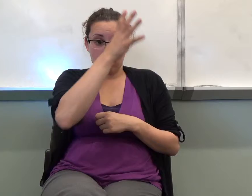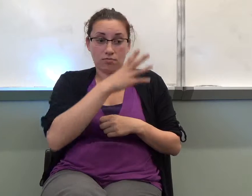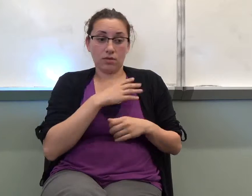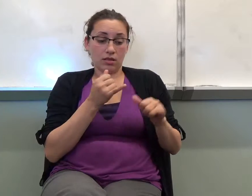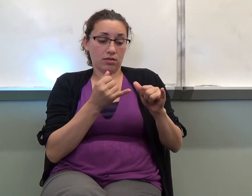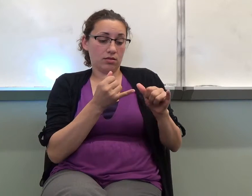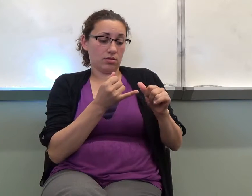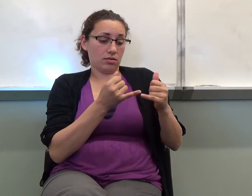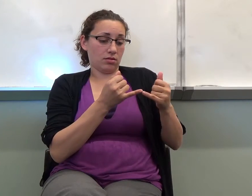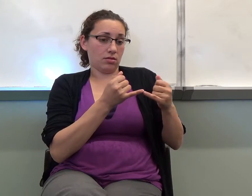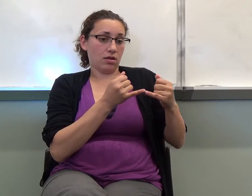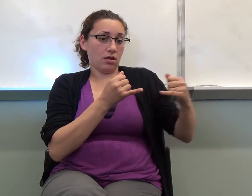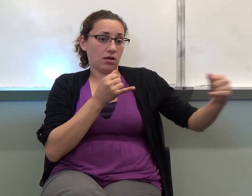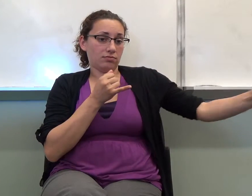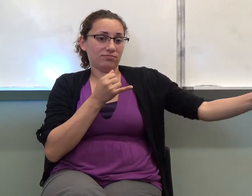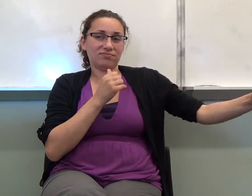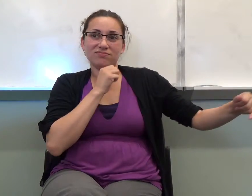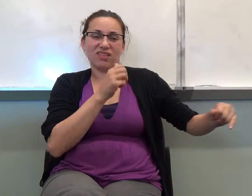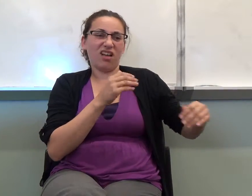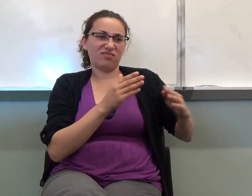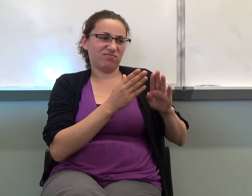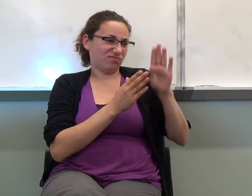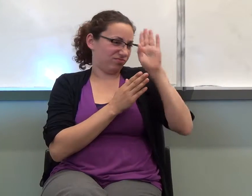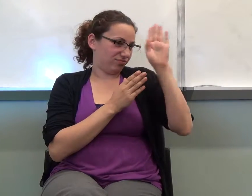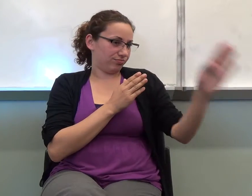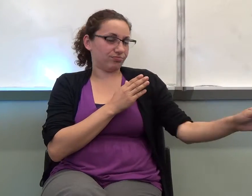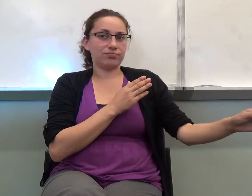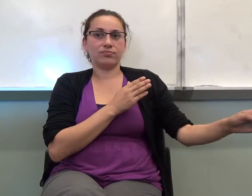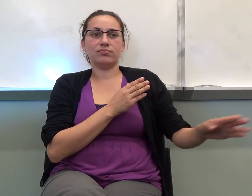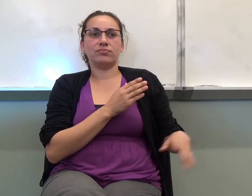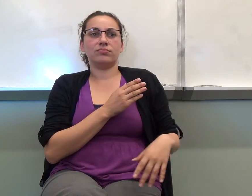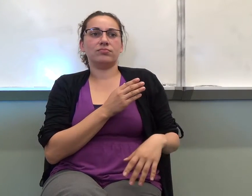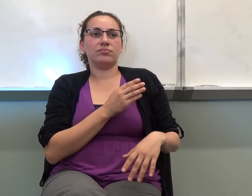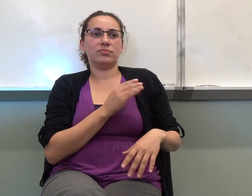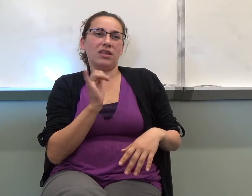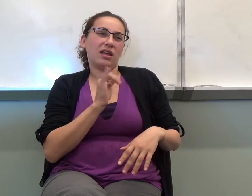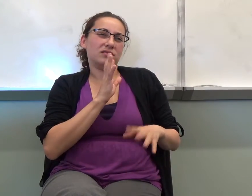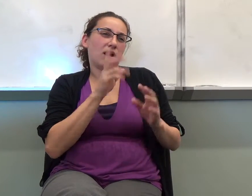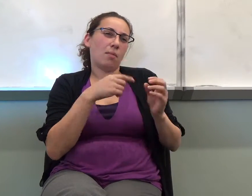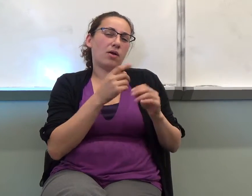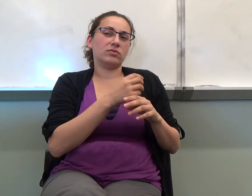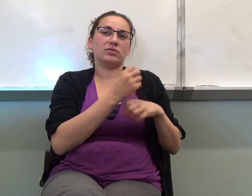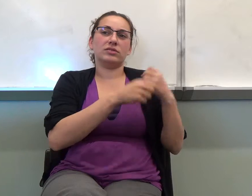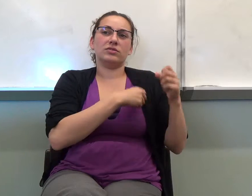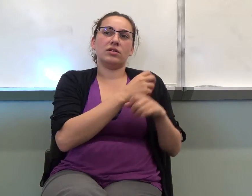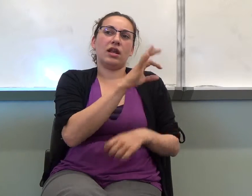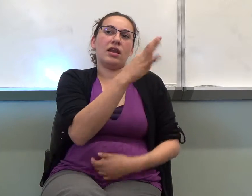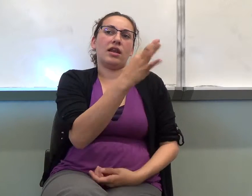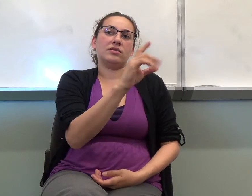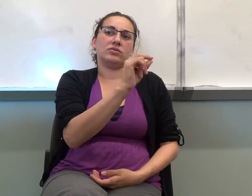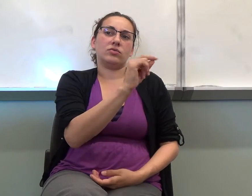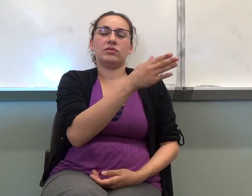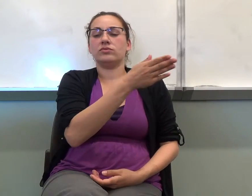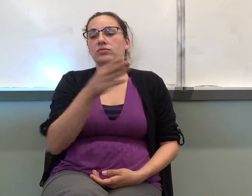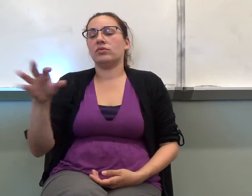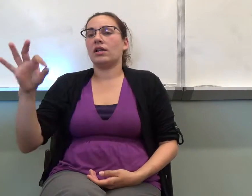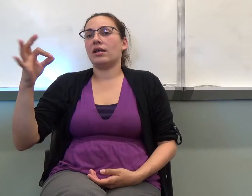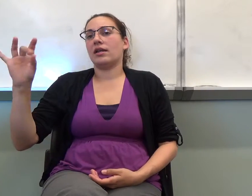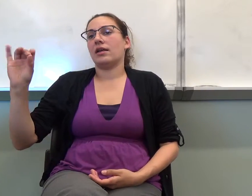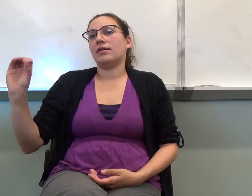Drops dramatically from 1920 to 1980. Okay, number 24 says, what